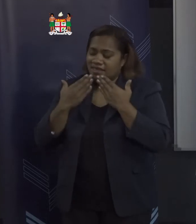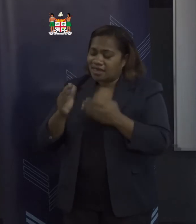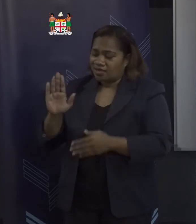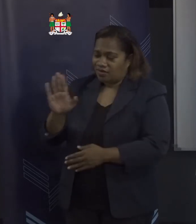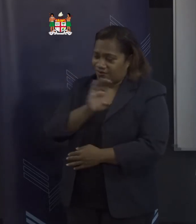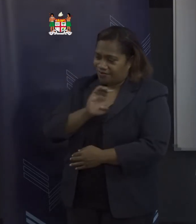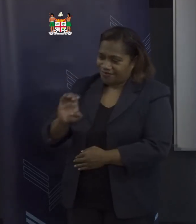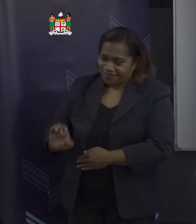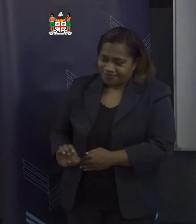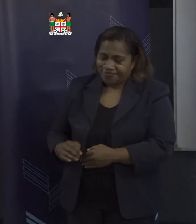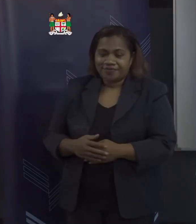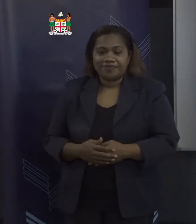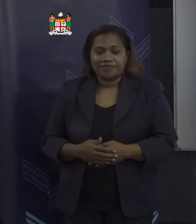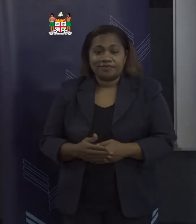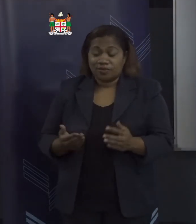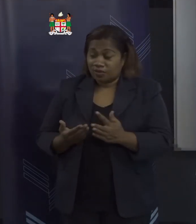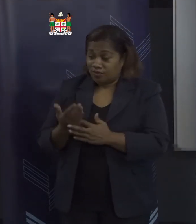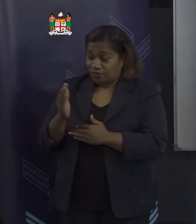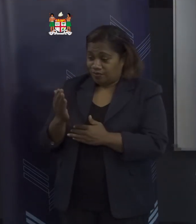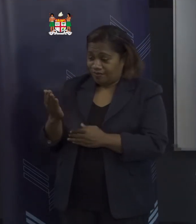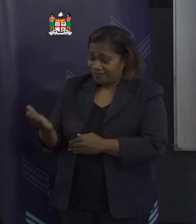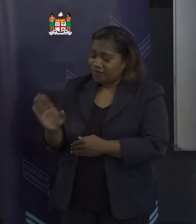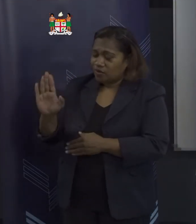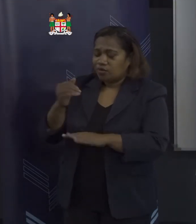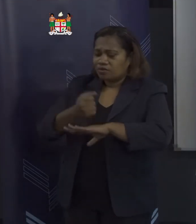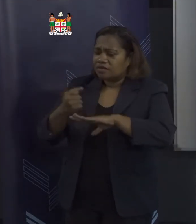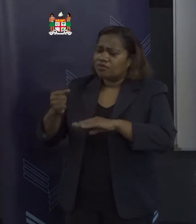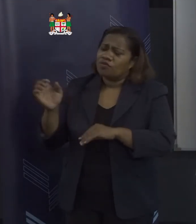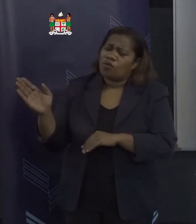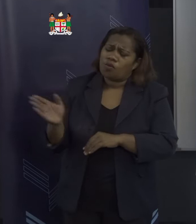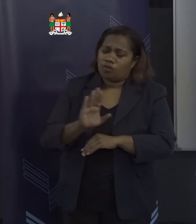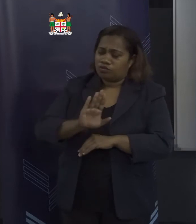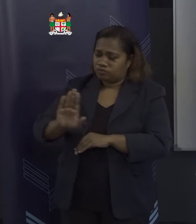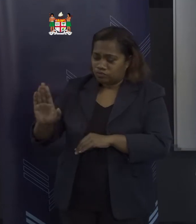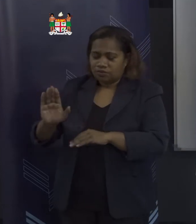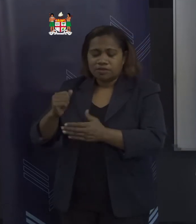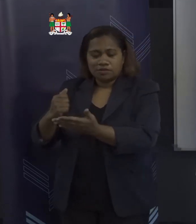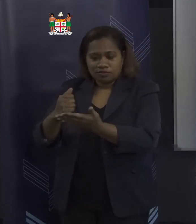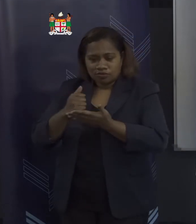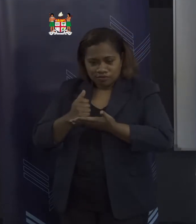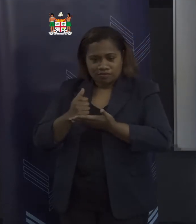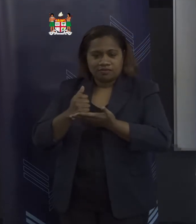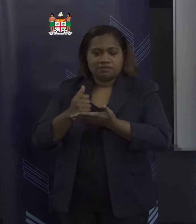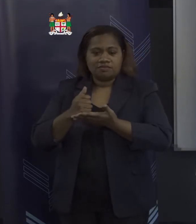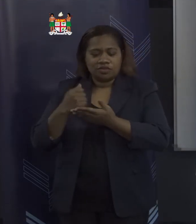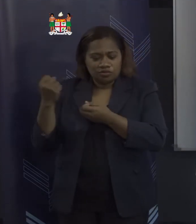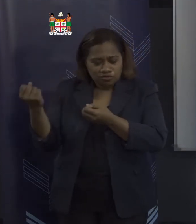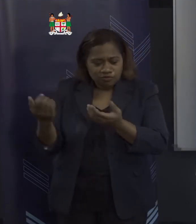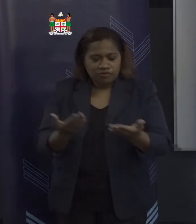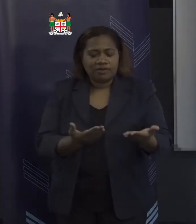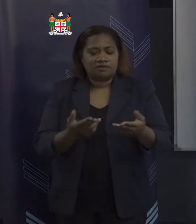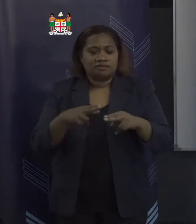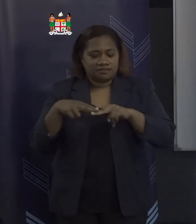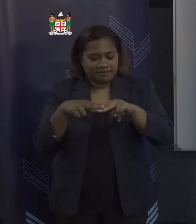Excellency, and through you, your government, for all the support and assistance you have been providing generously to the